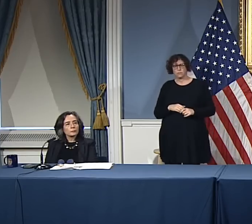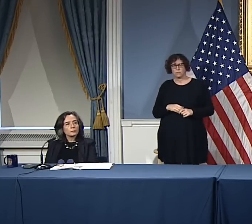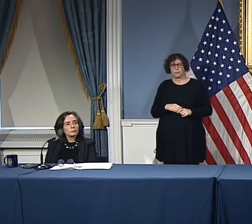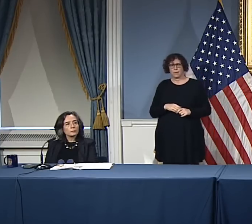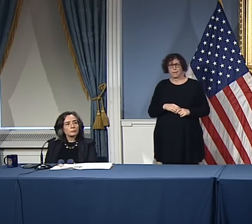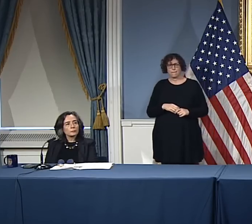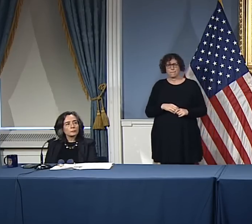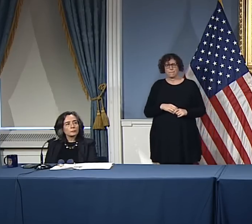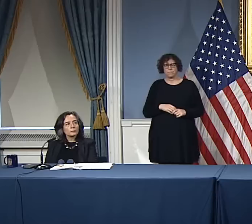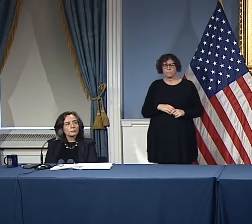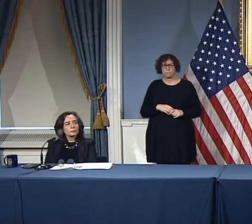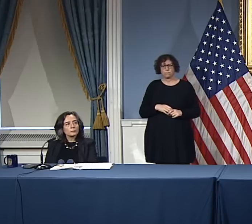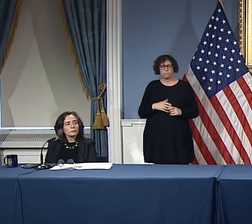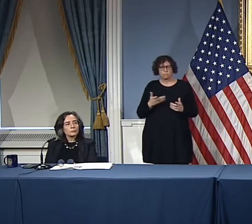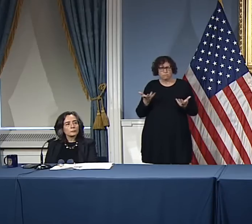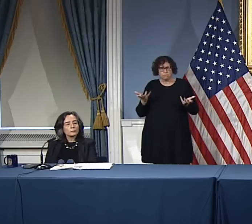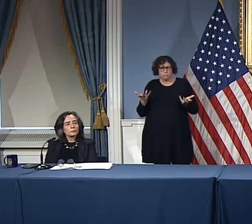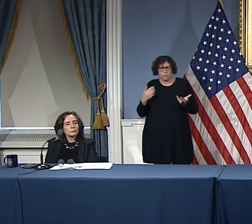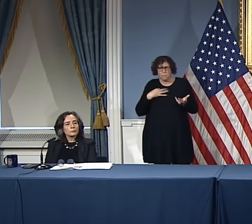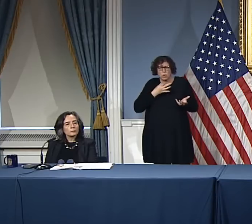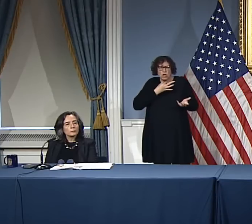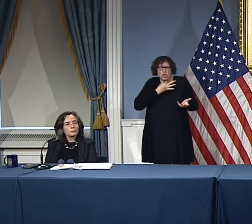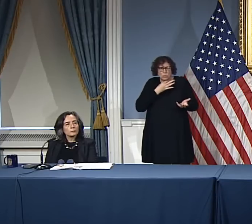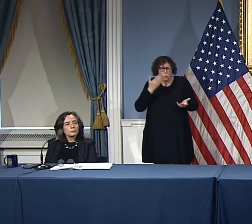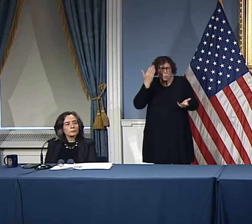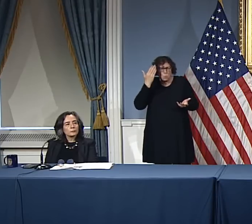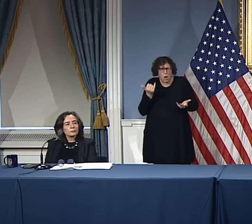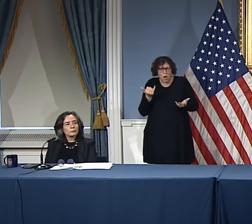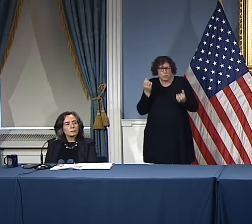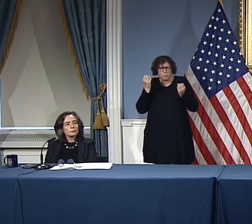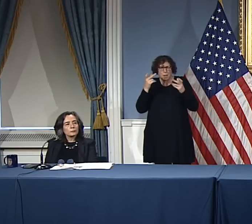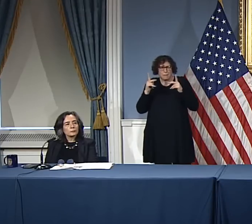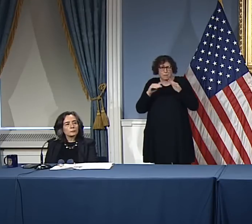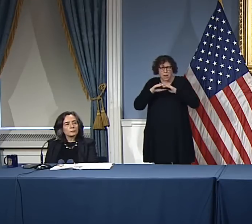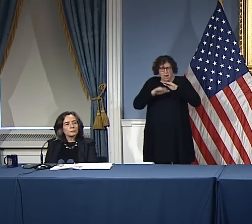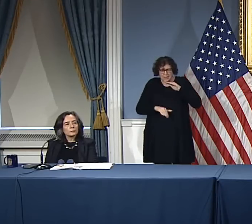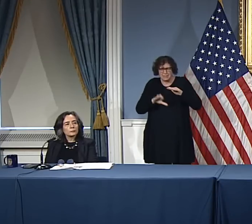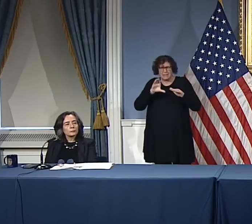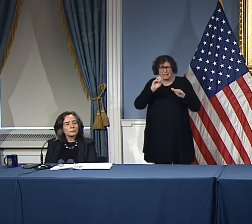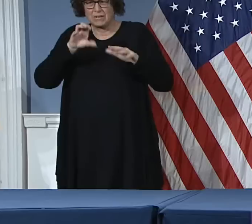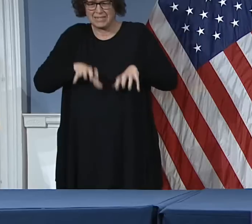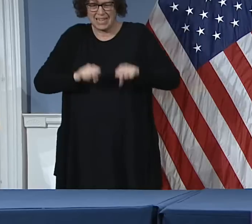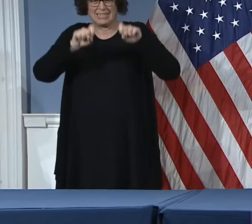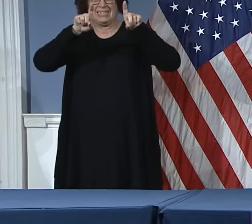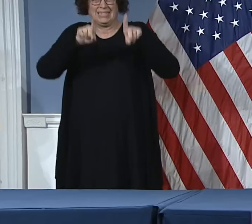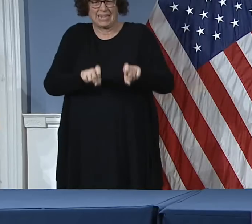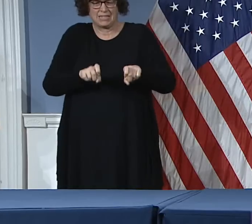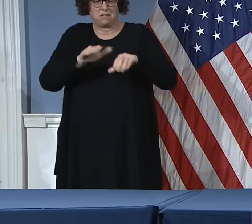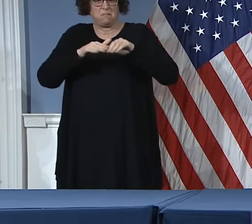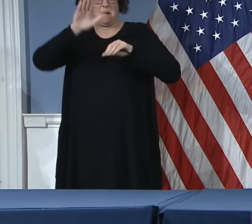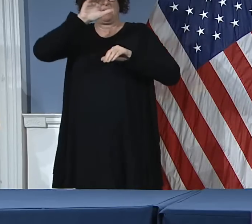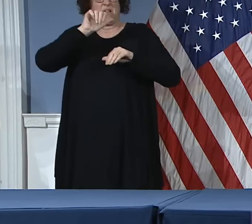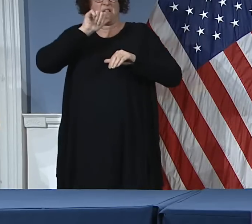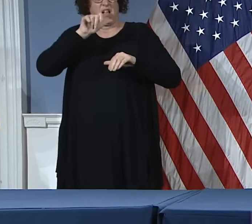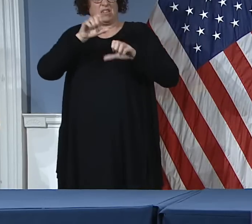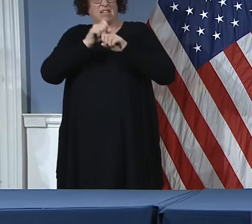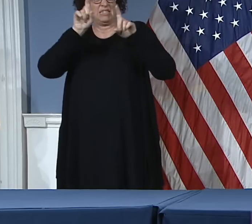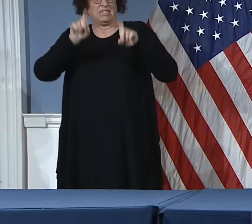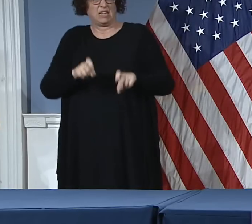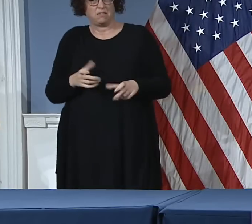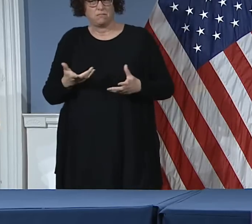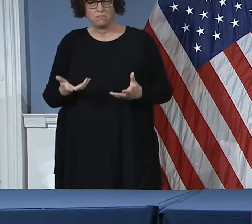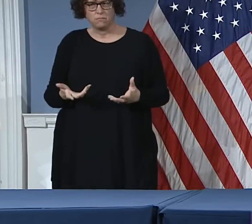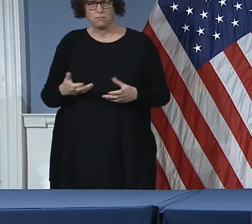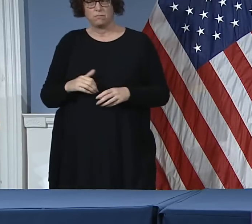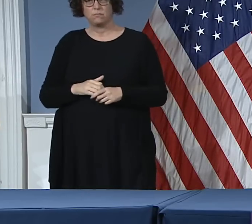yeah, I guess why would so many people under 50 have been tested at this point? I'll start, and I'll turn to Commissioner Barbeau.